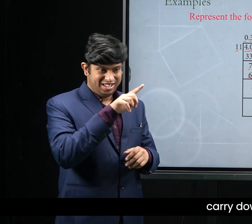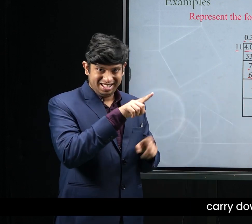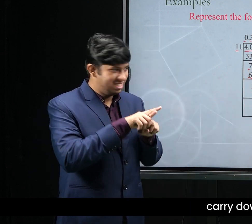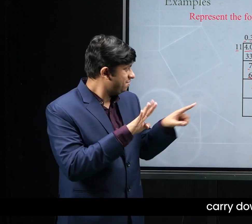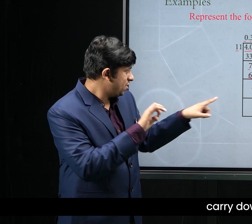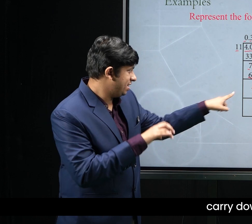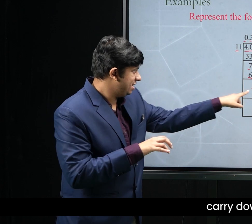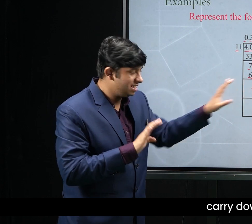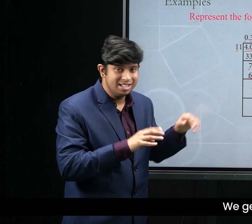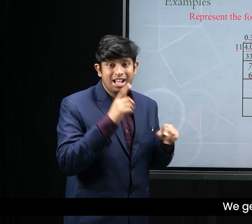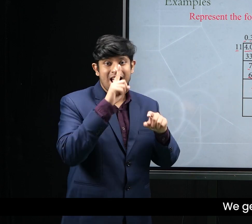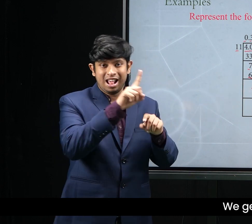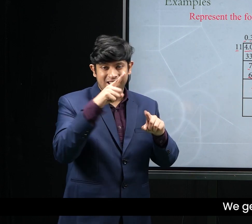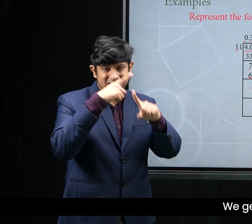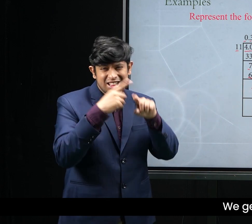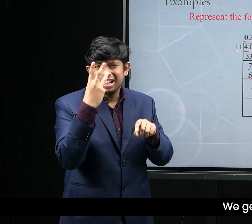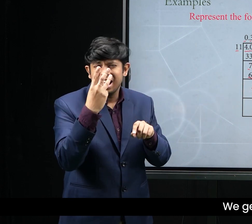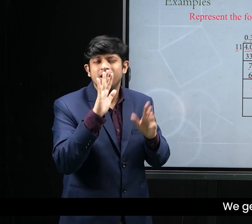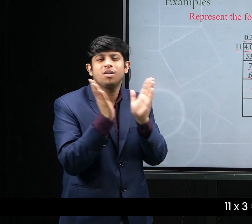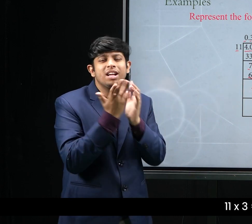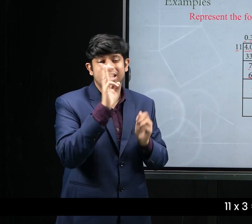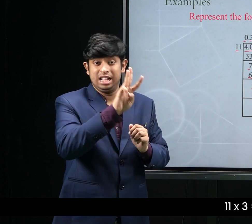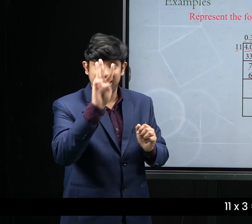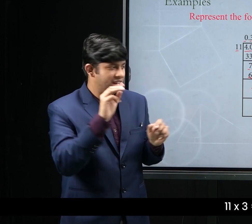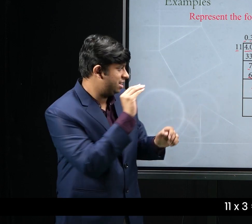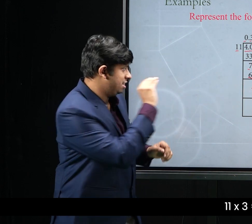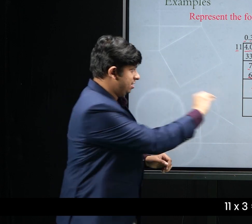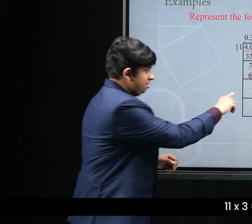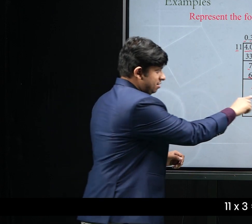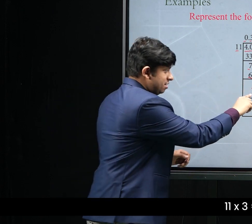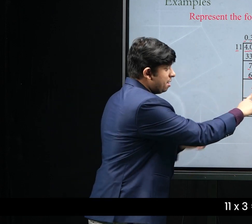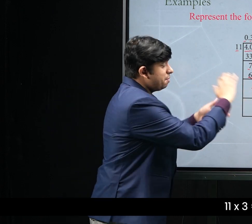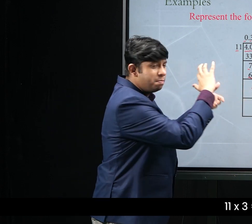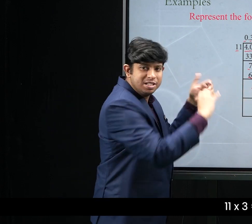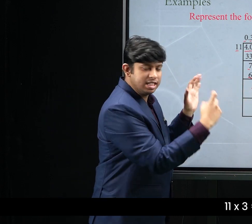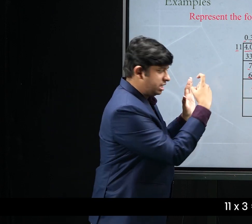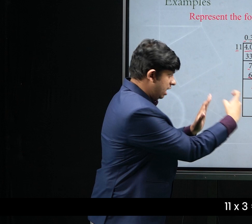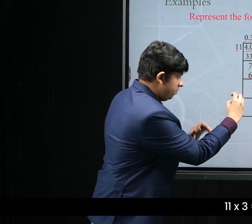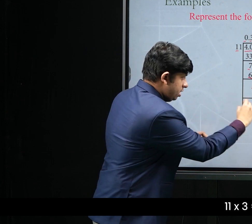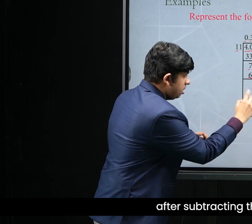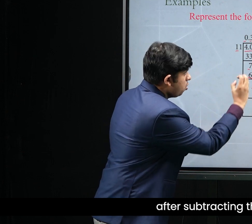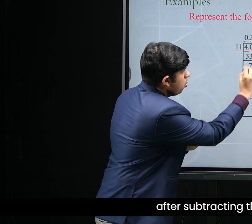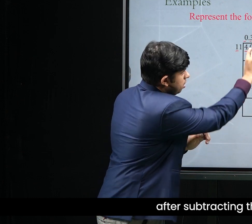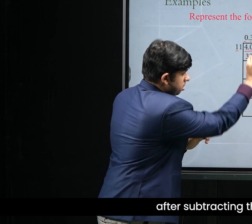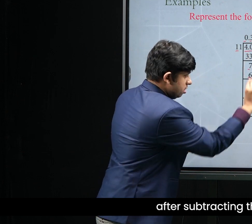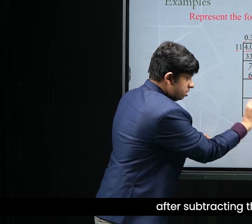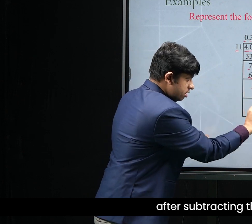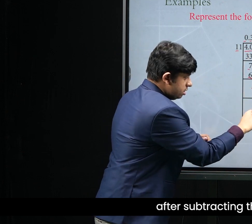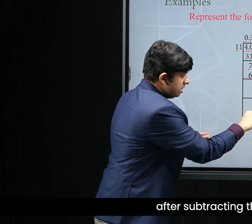Carry down 0, we get 40, and 11 into 3 is equal to 33. After subtracting, the remainder